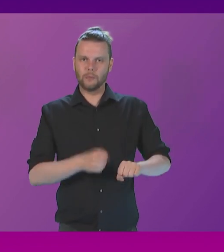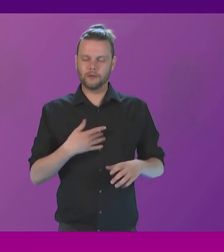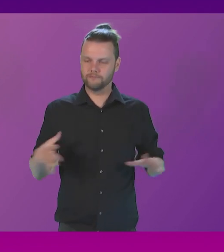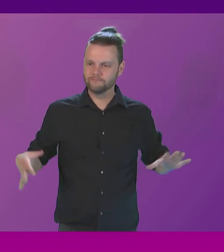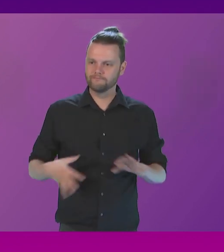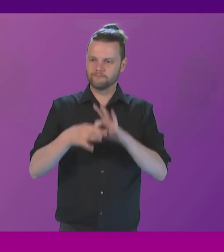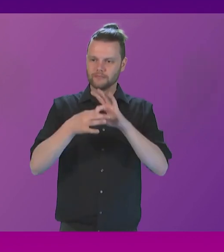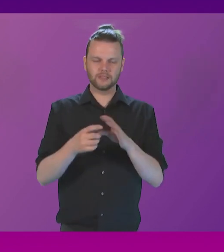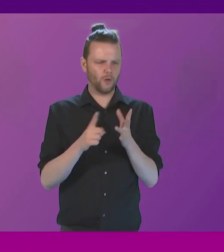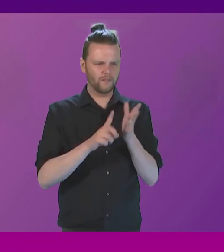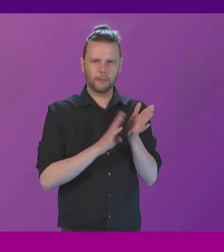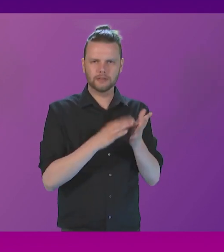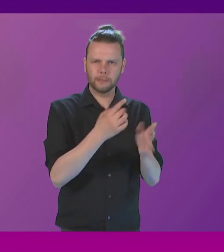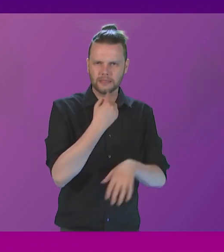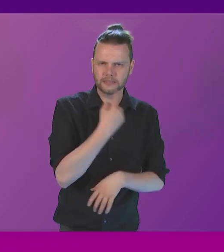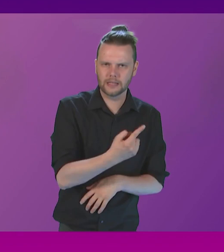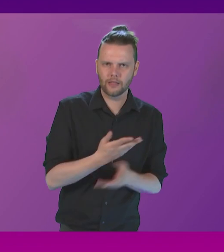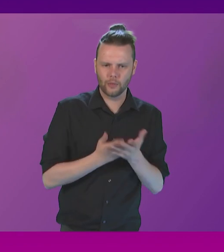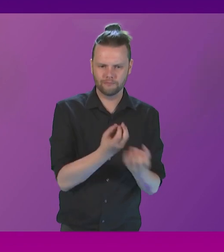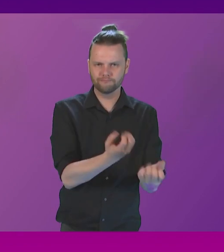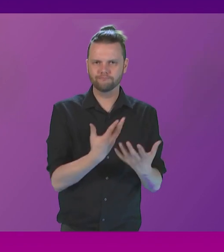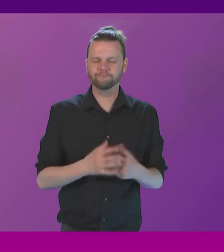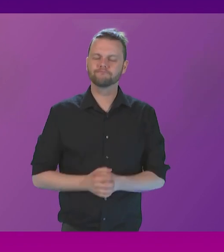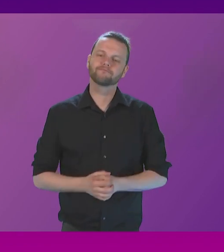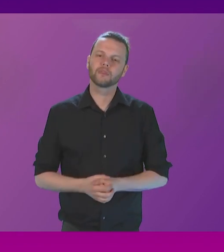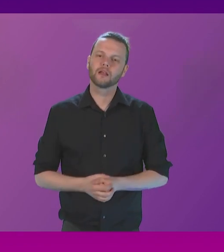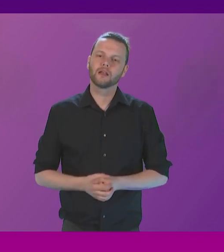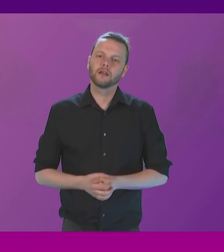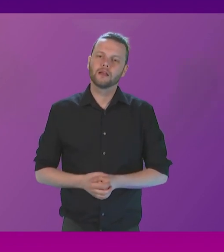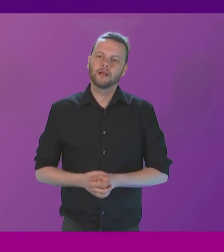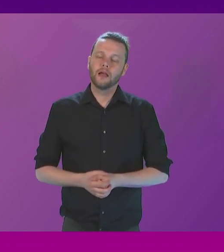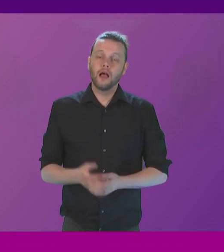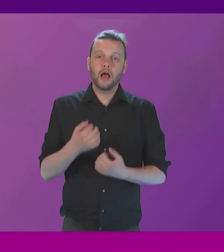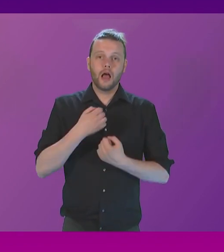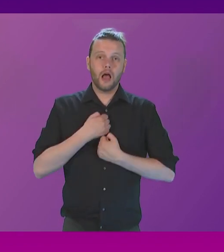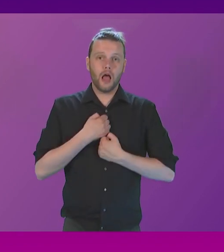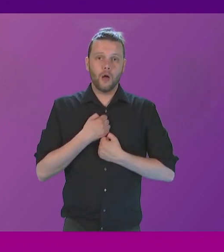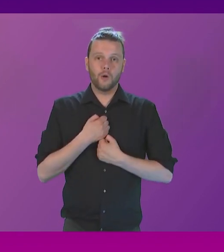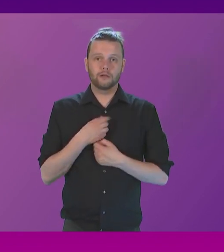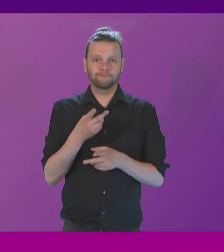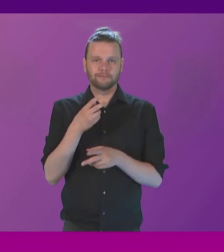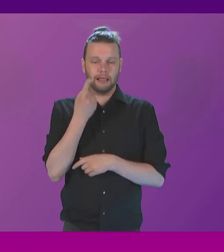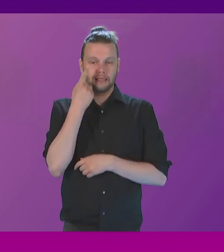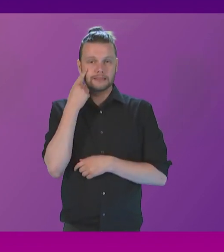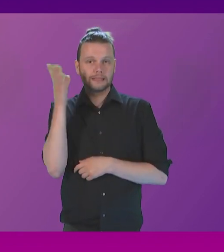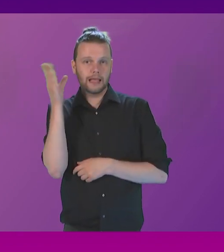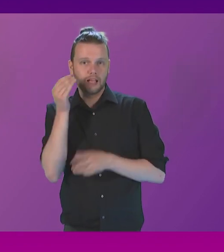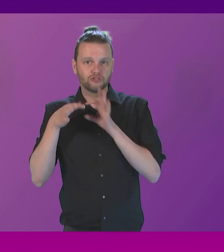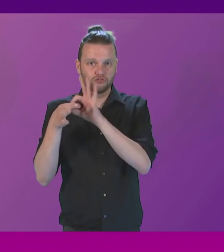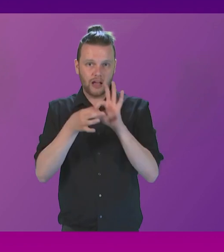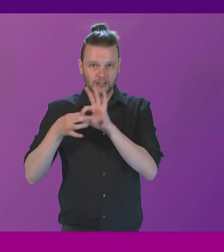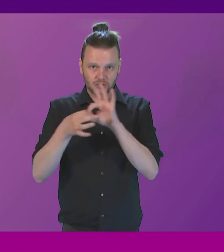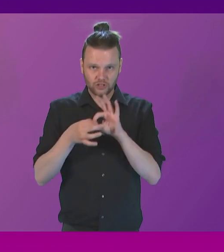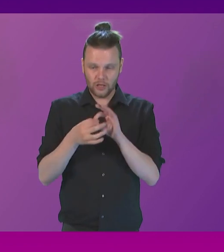Mundell referenced in his contribution. Our See Here strategy, which is jointly endorsed by